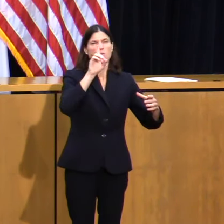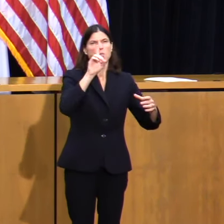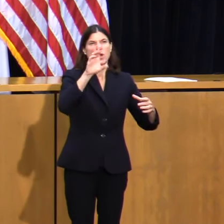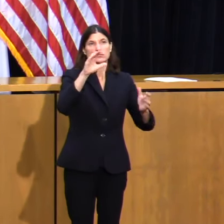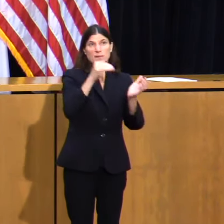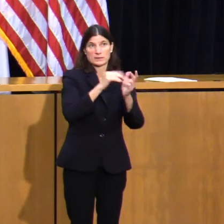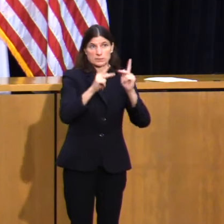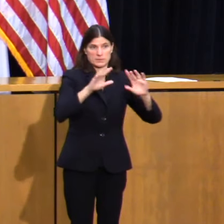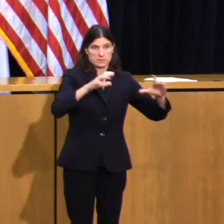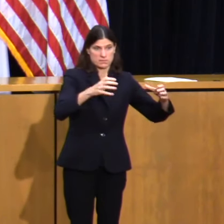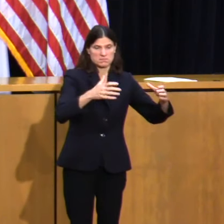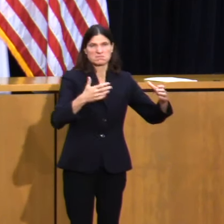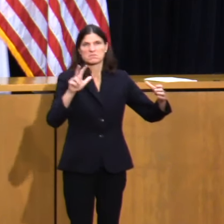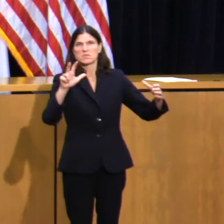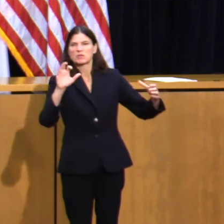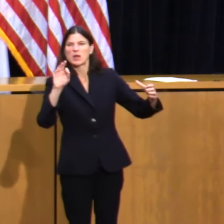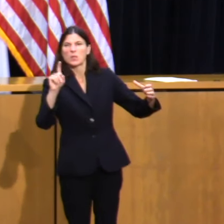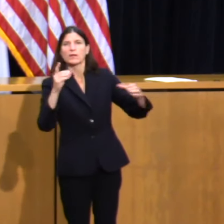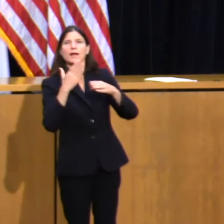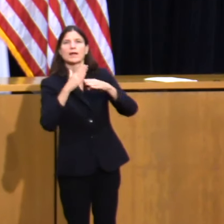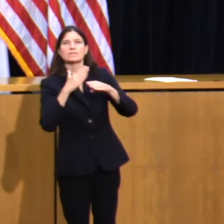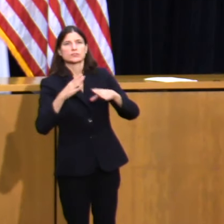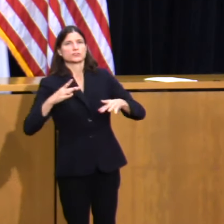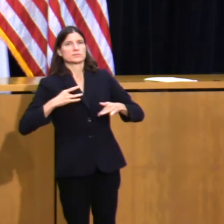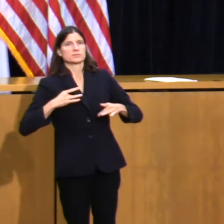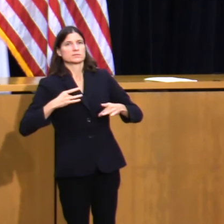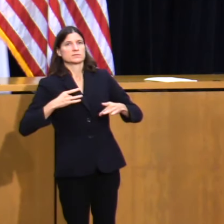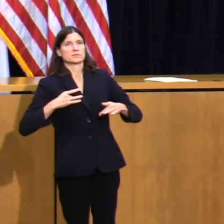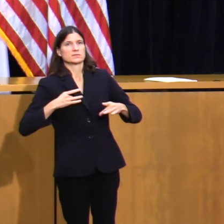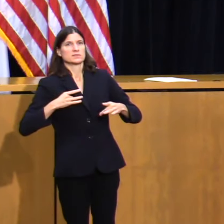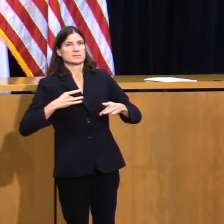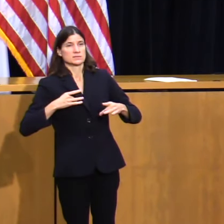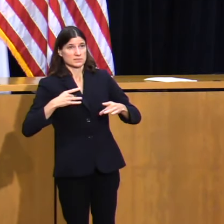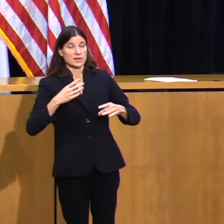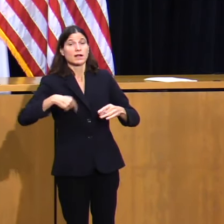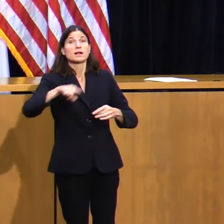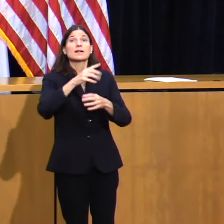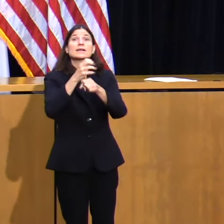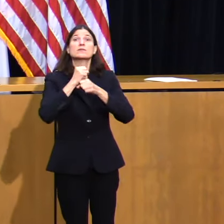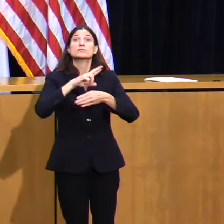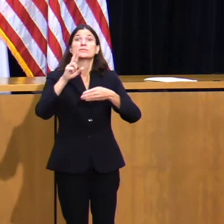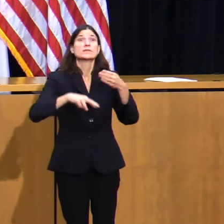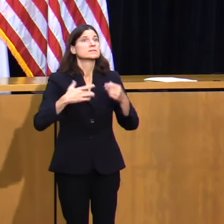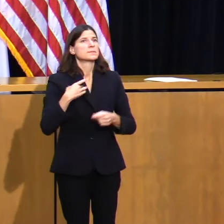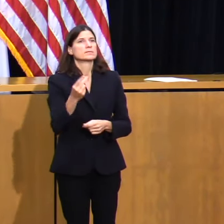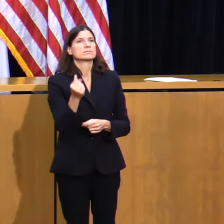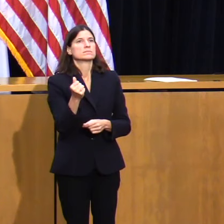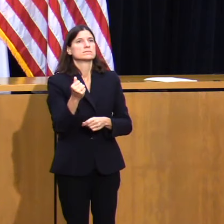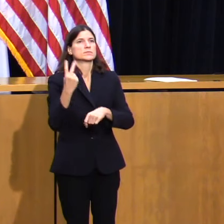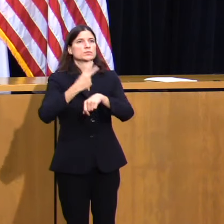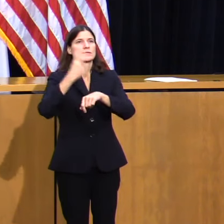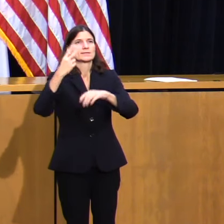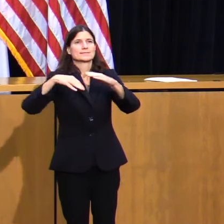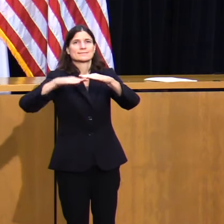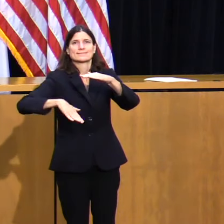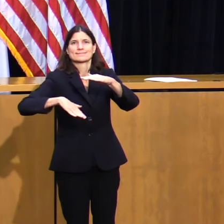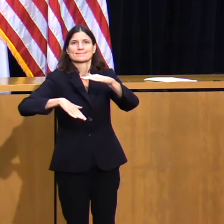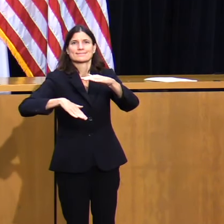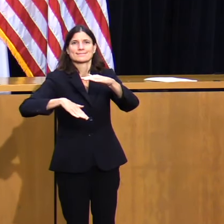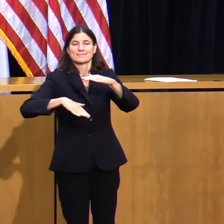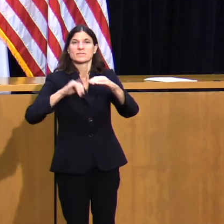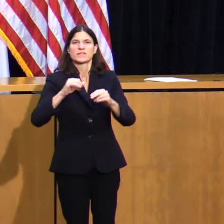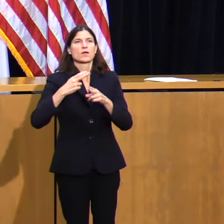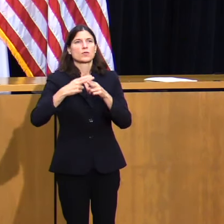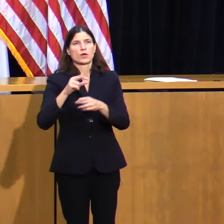days. Tests taking 6 or more days to be reported into the state's database peaked at 20% of all tests in July,